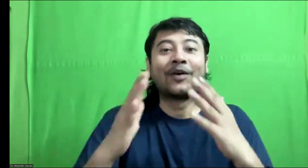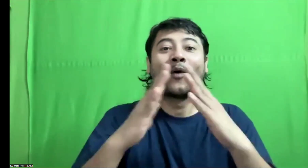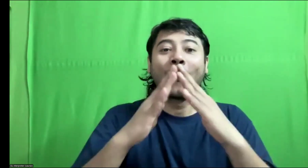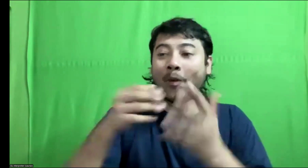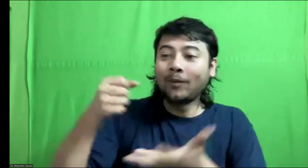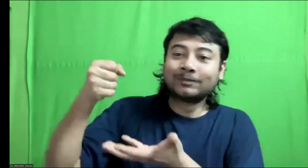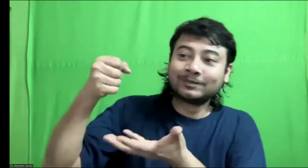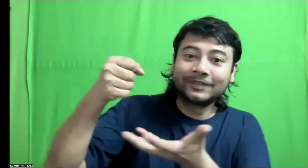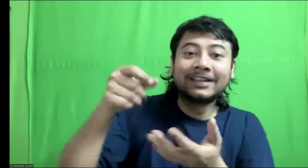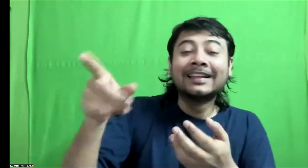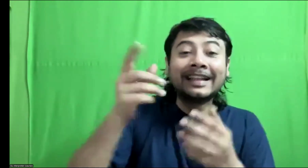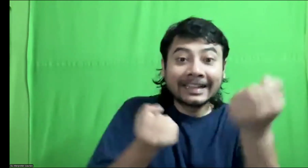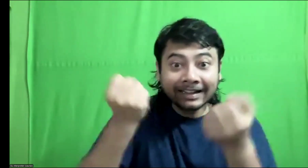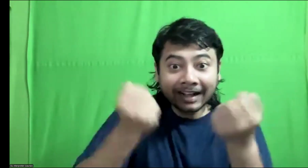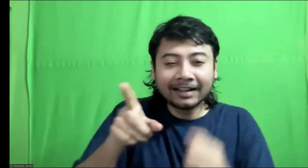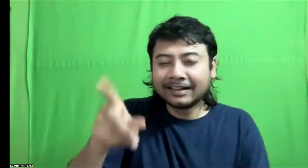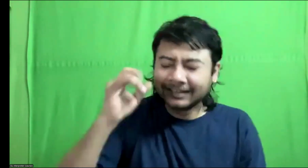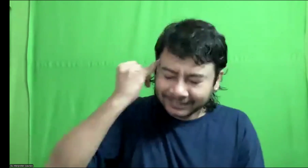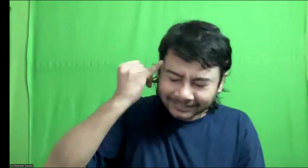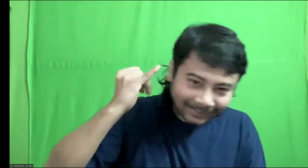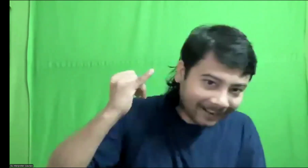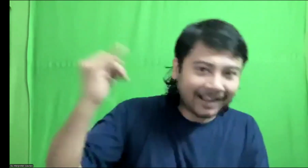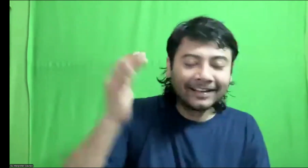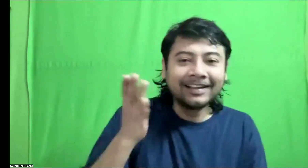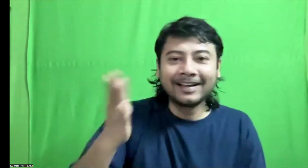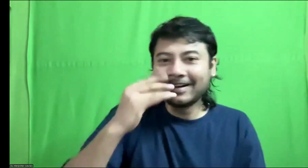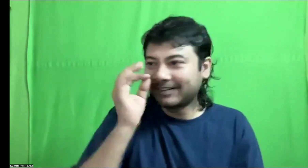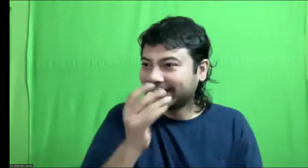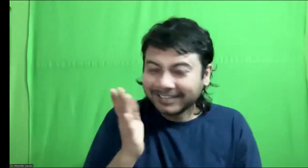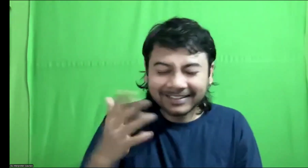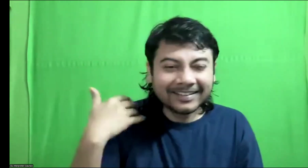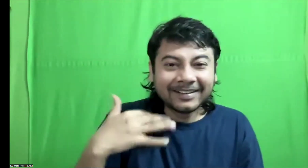dicky idea. That was so beautiful. It looks so beautiful.